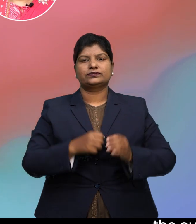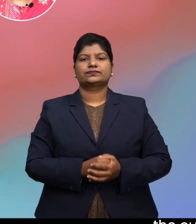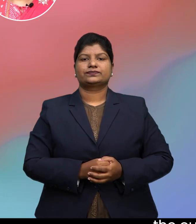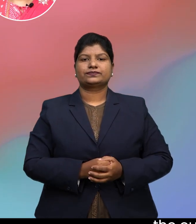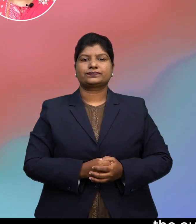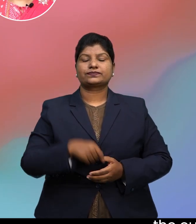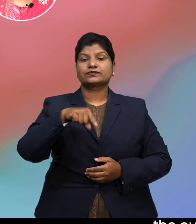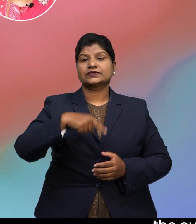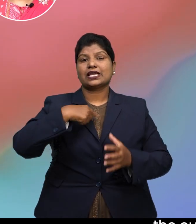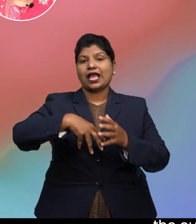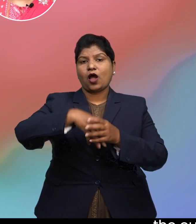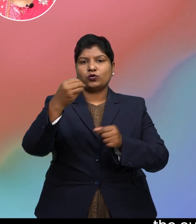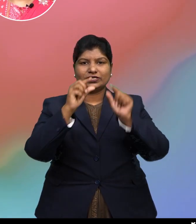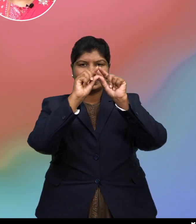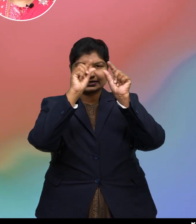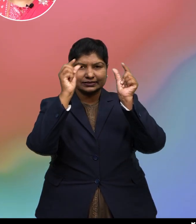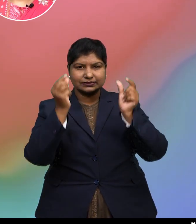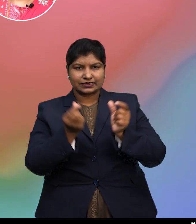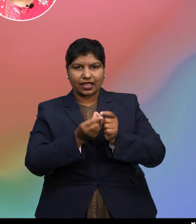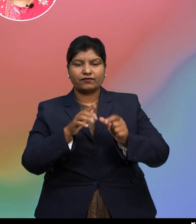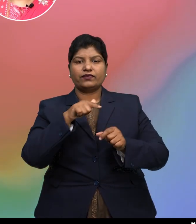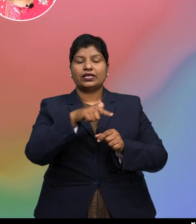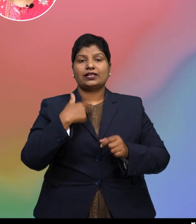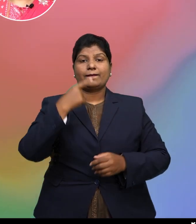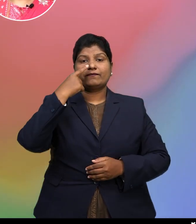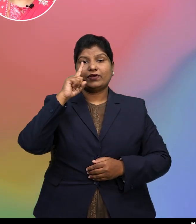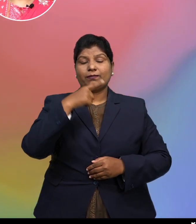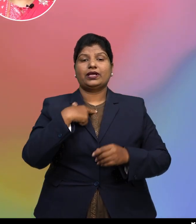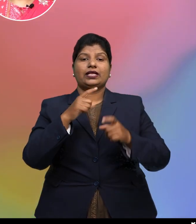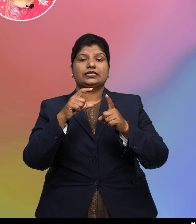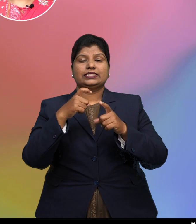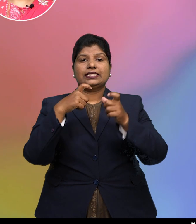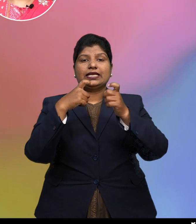the outer canal of the female reproductive tract.